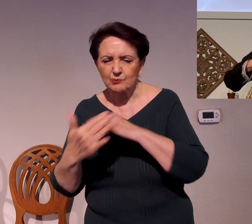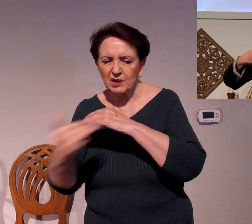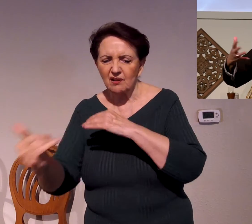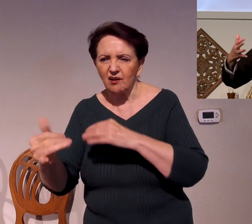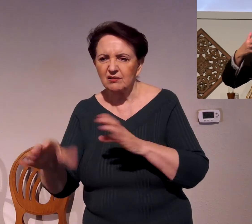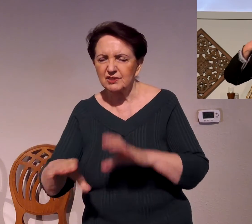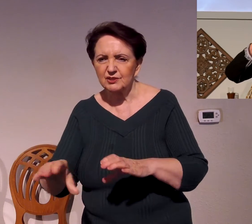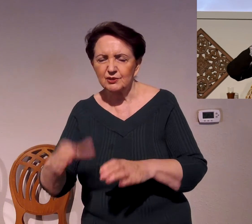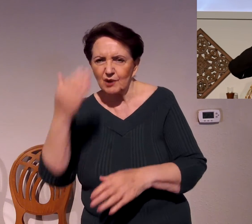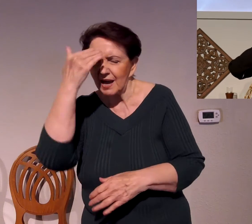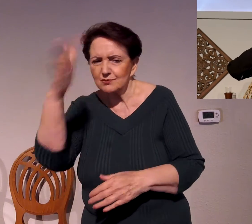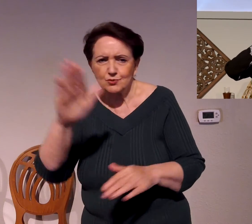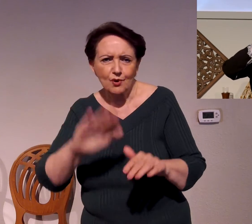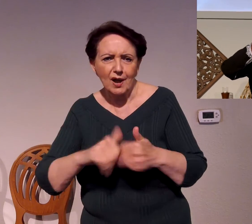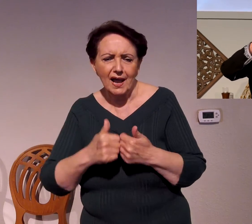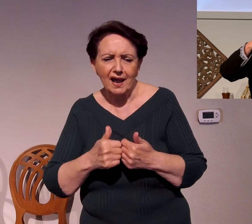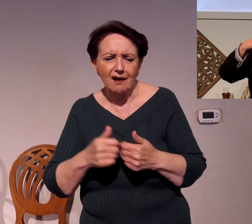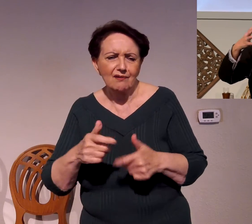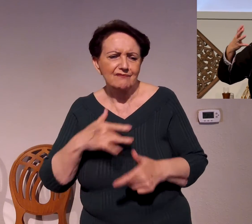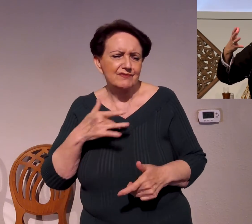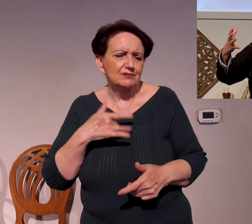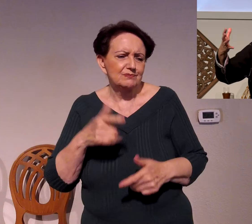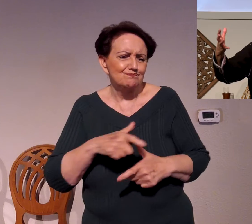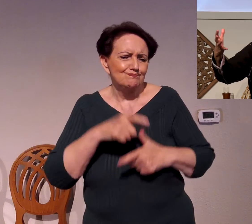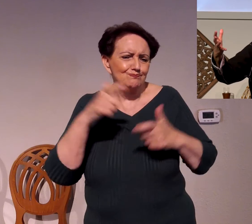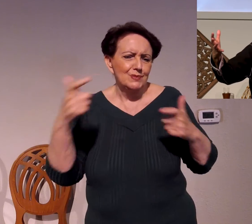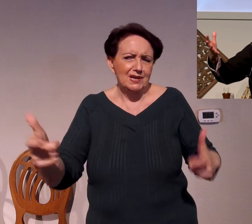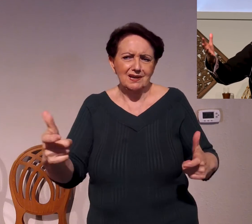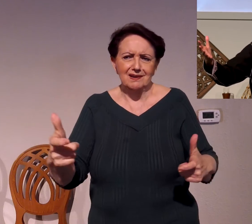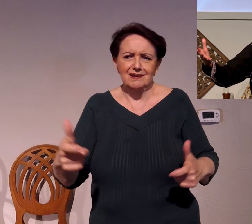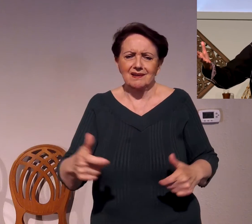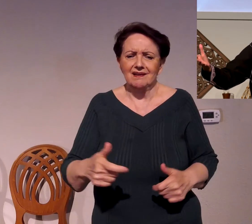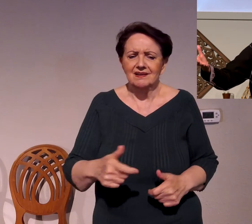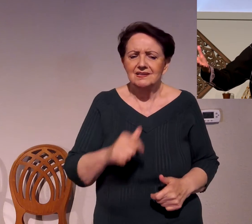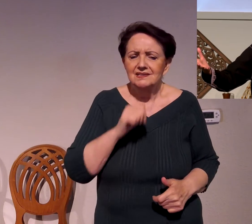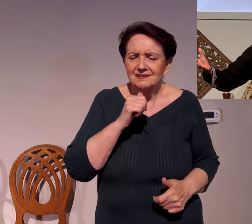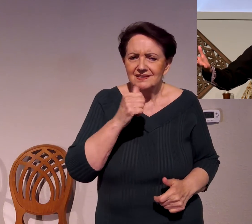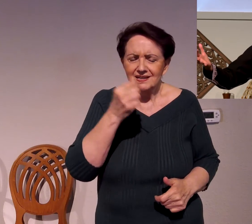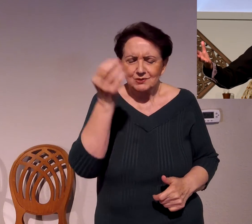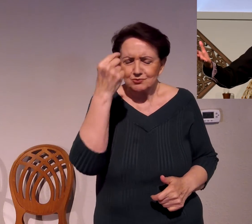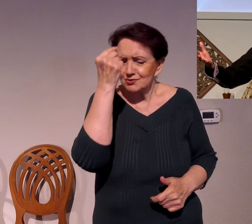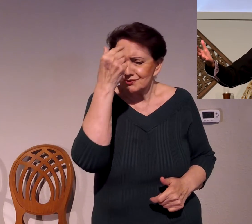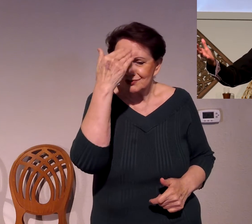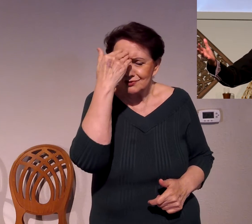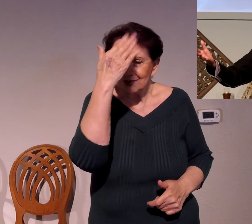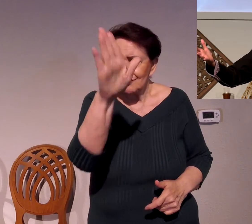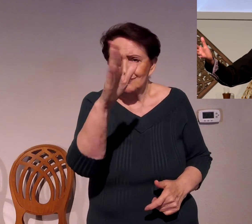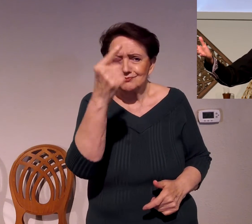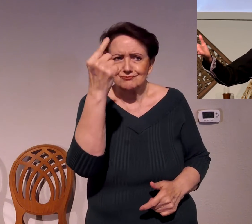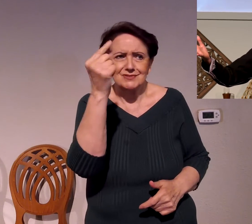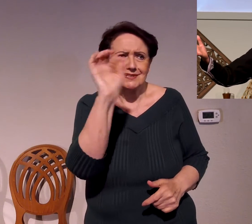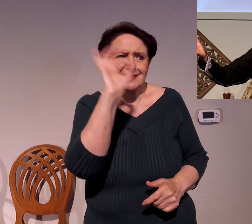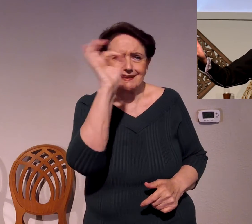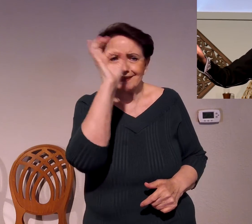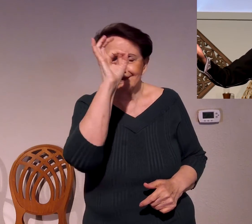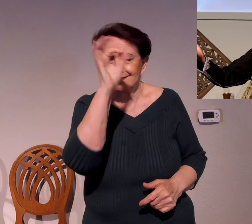so big and it feels so unknown. Yeah.